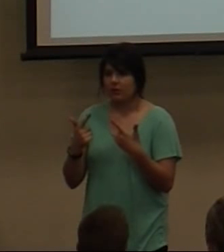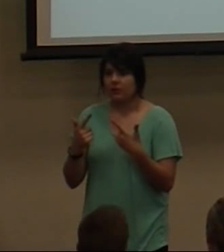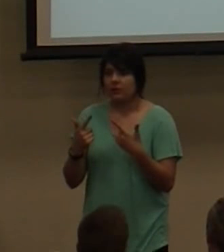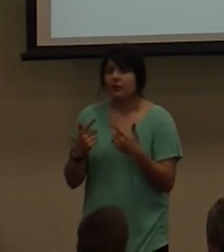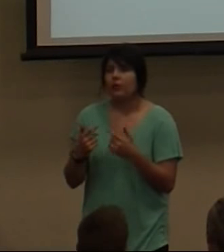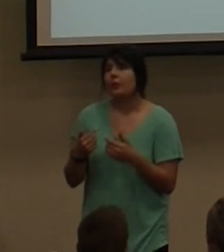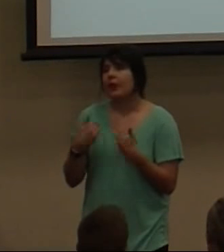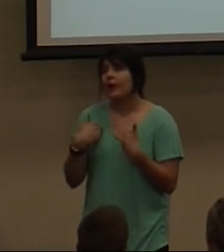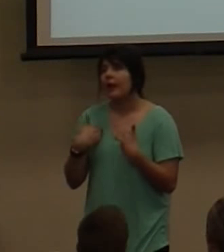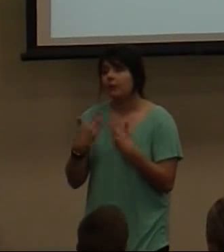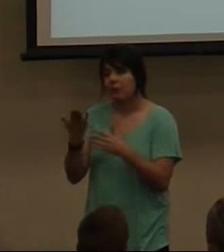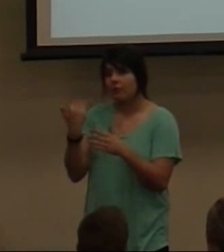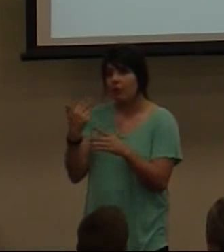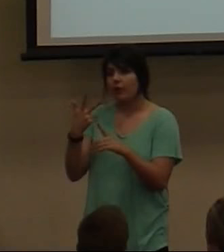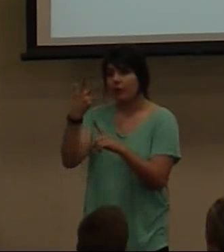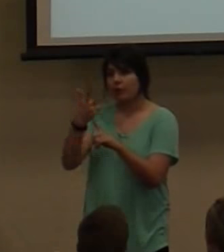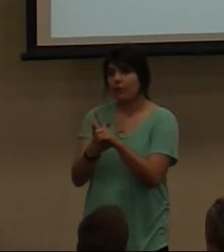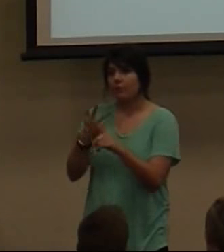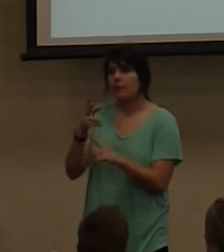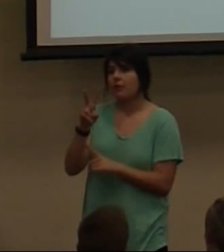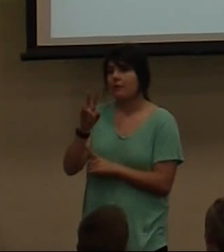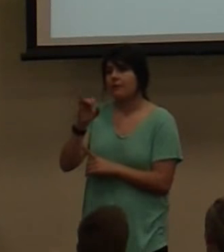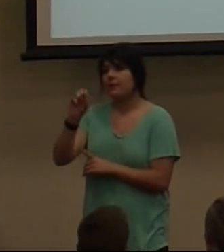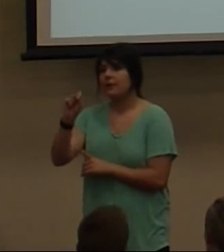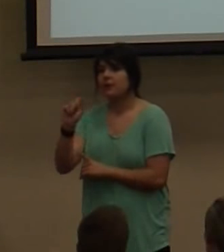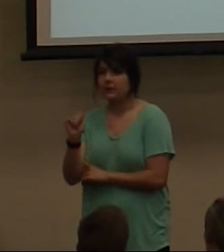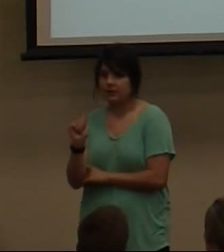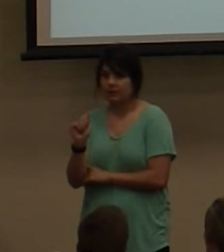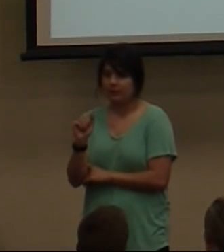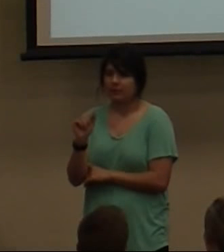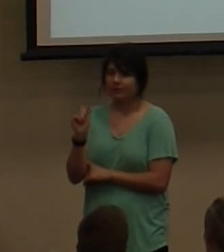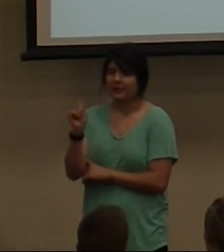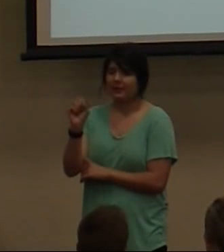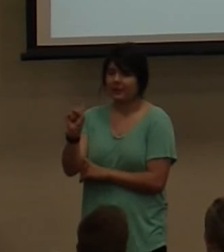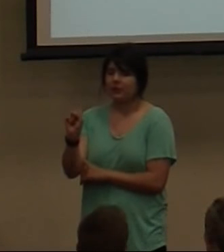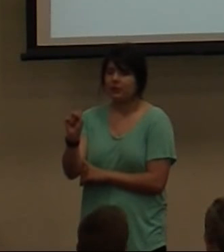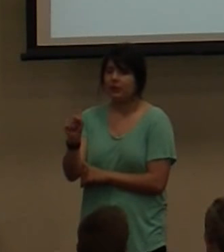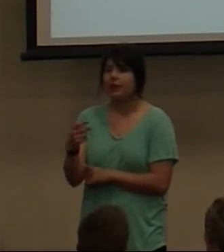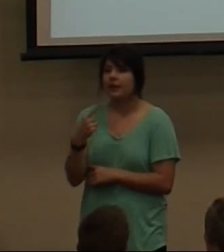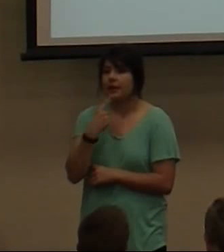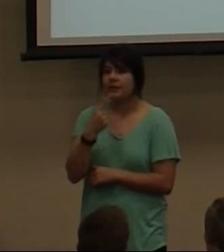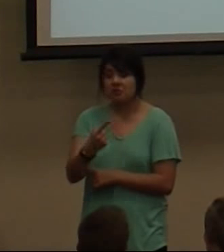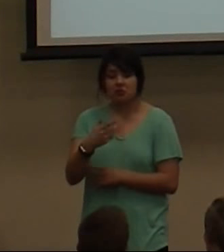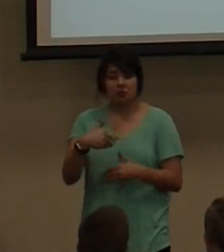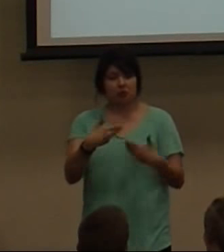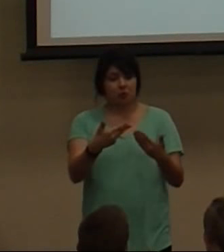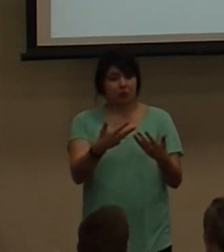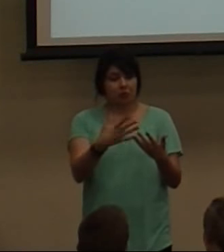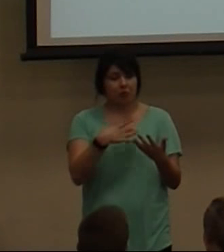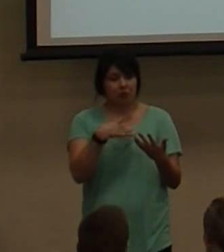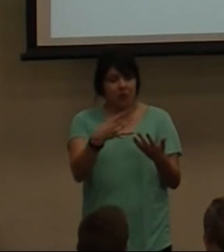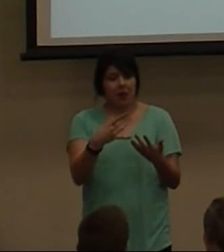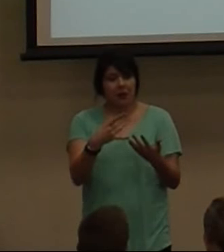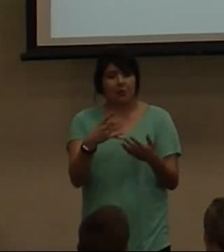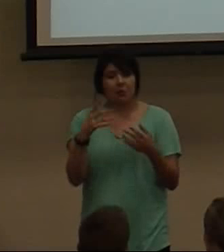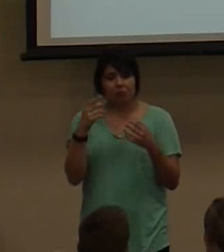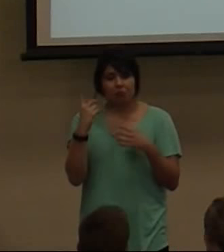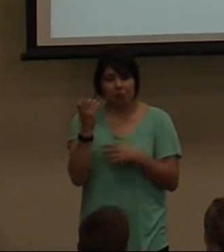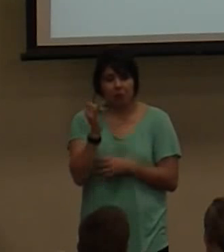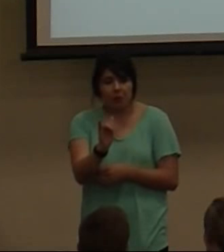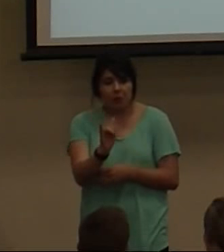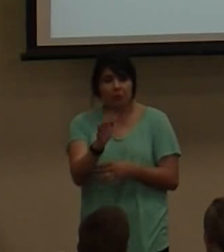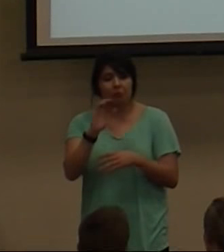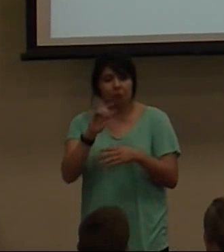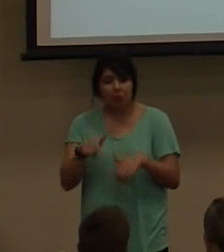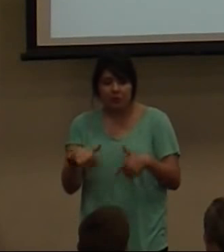3-month visas. They said, would you like permanent residence? So we said, yes,